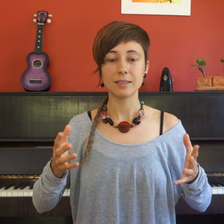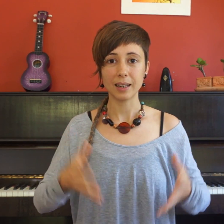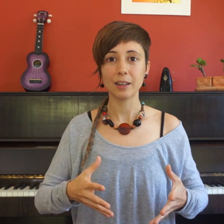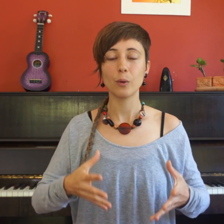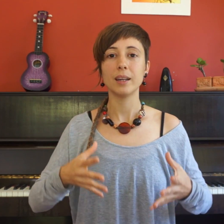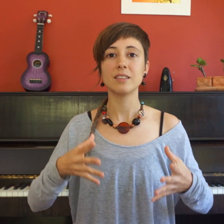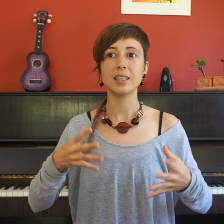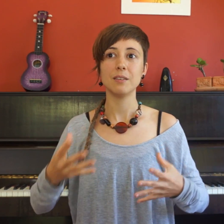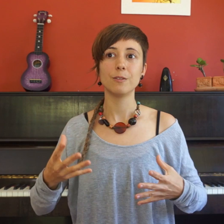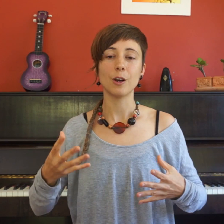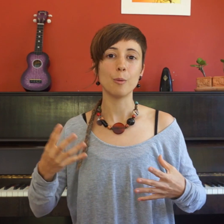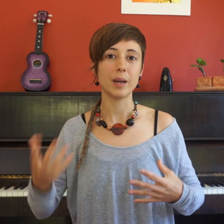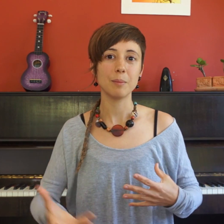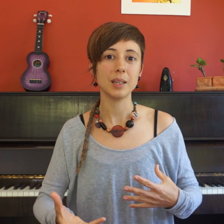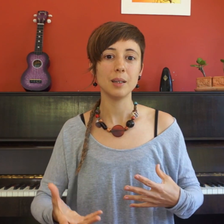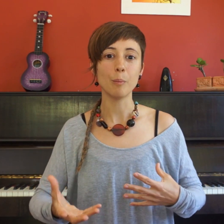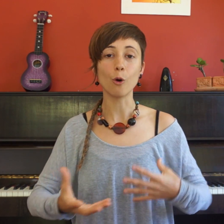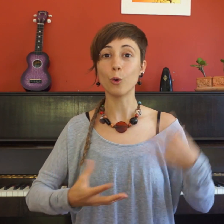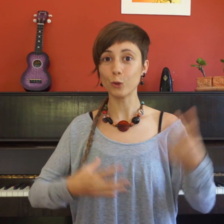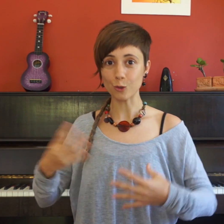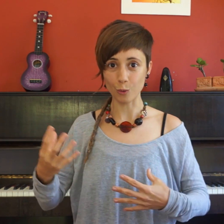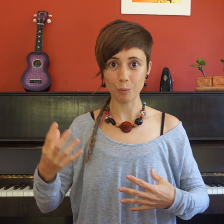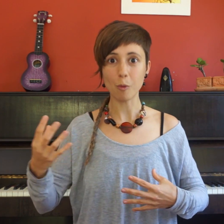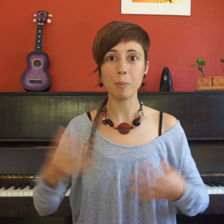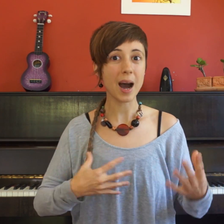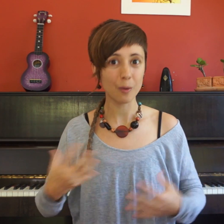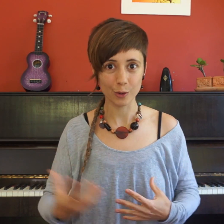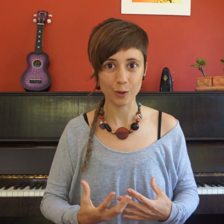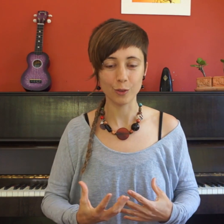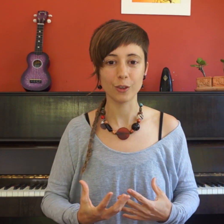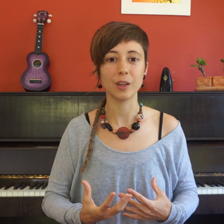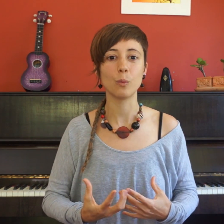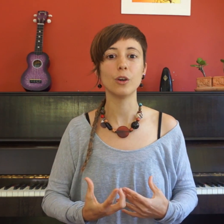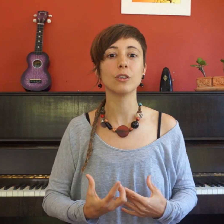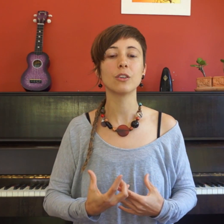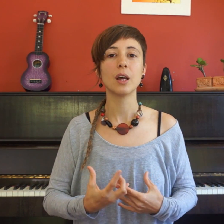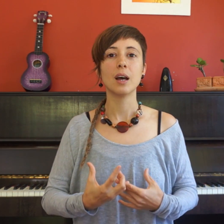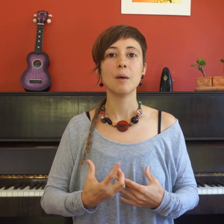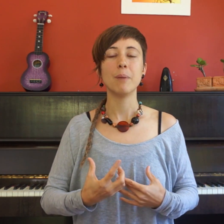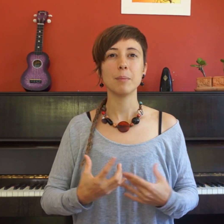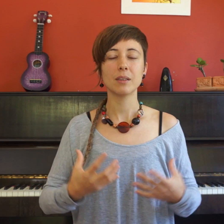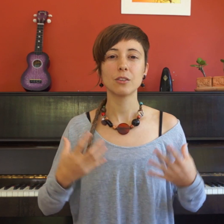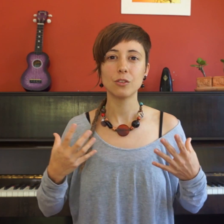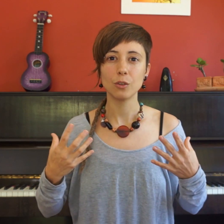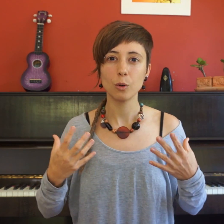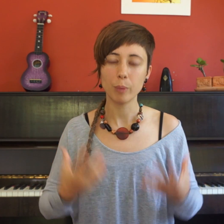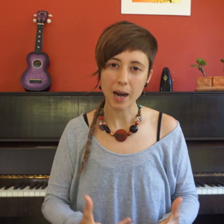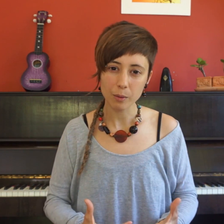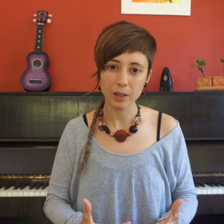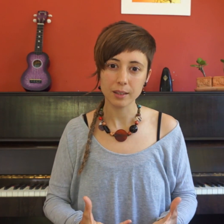sign language gives our baby more control, more power over their world. Babies are so